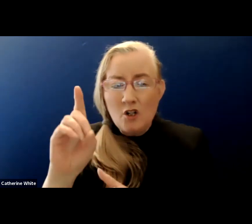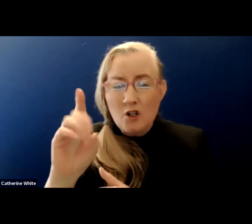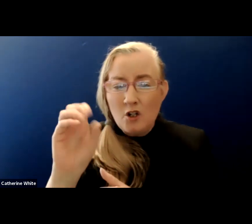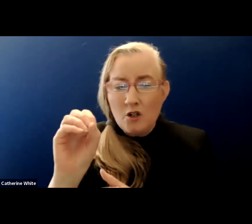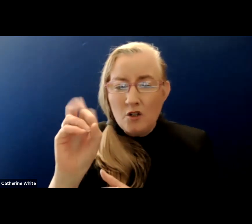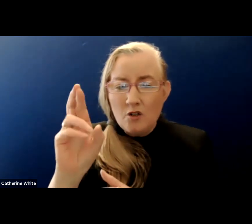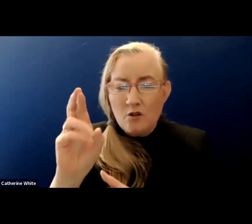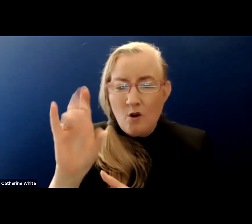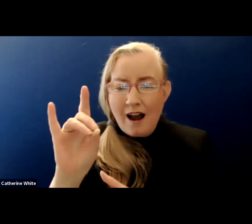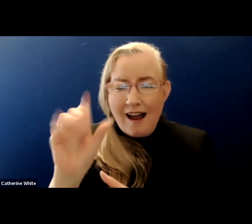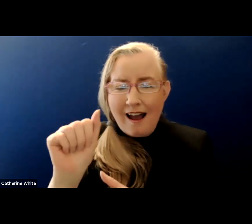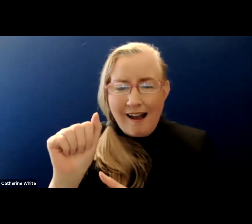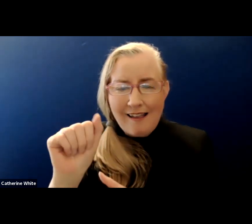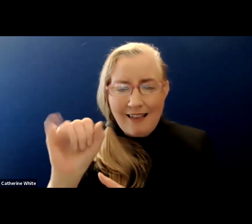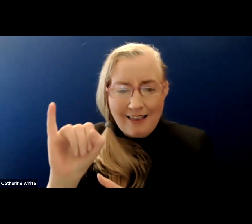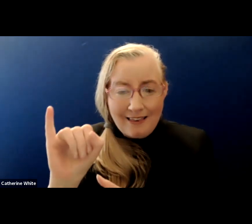please.